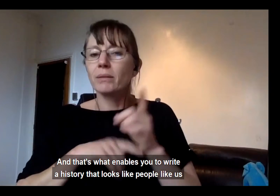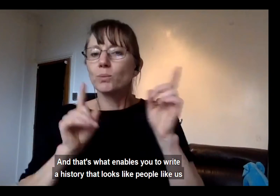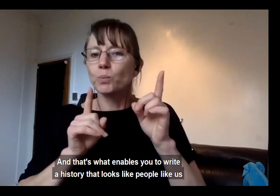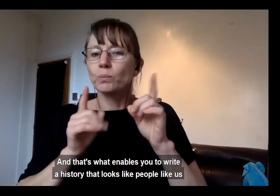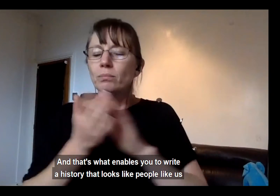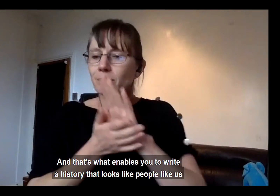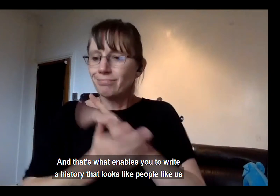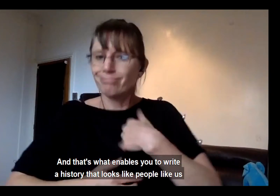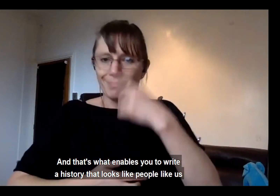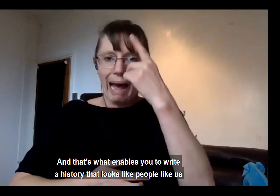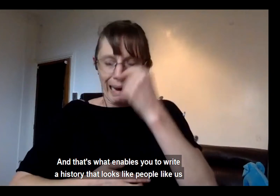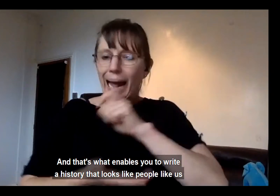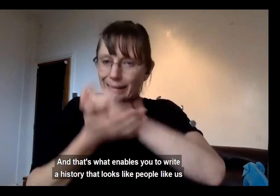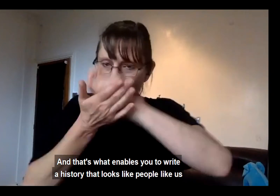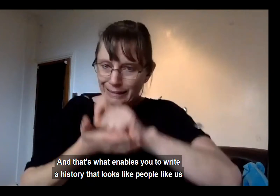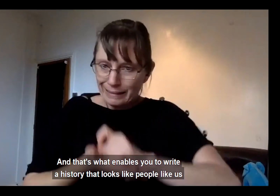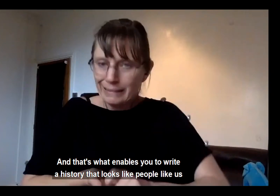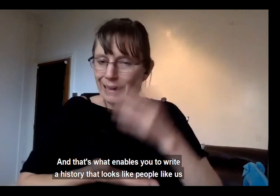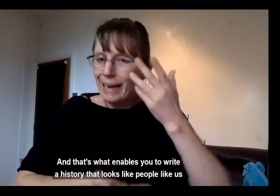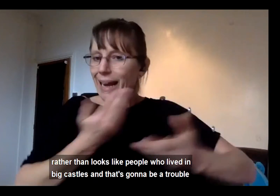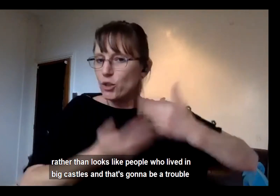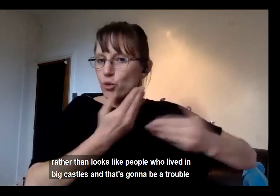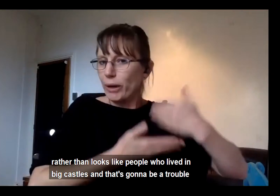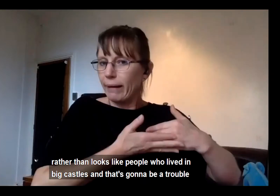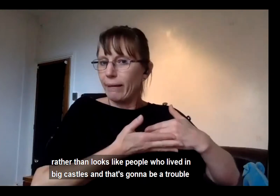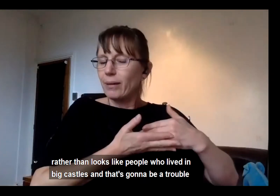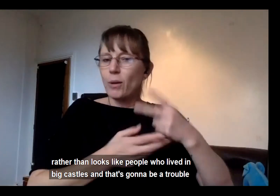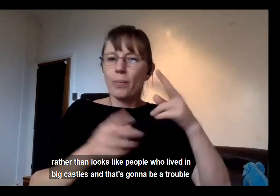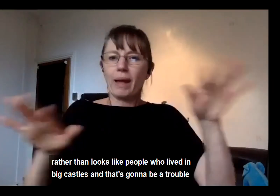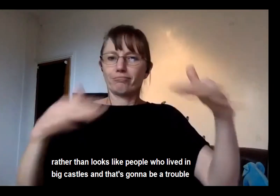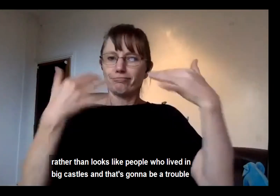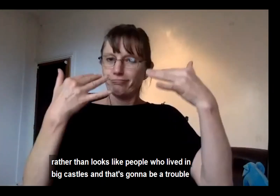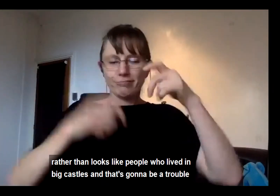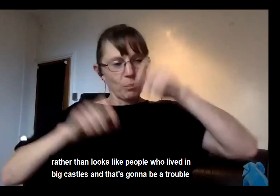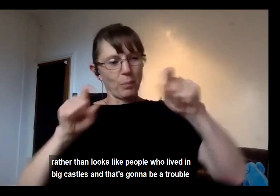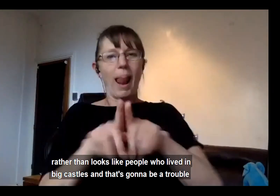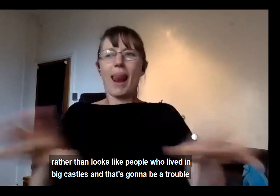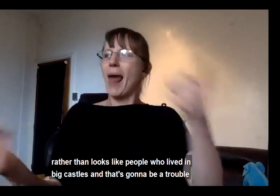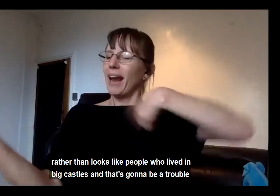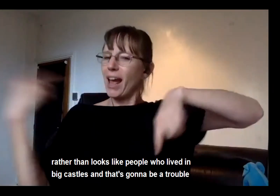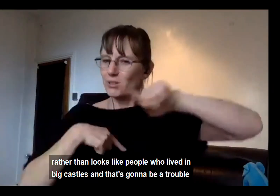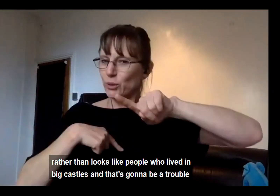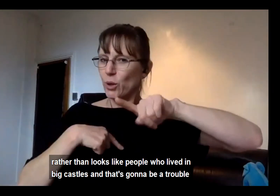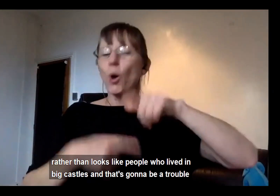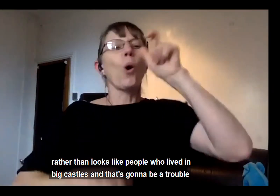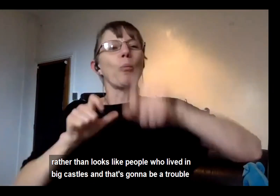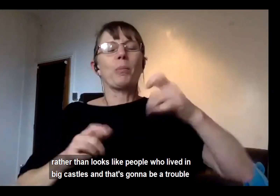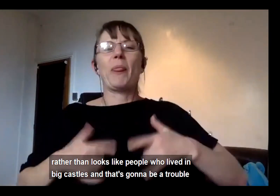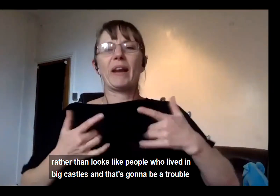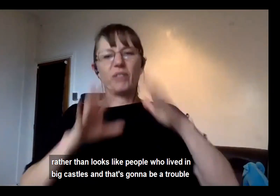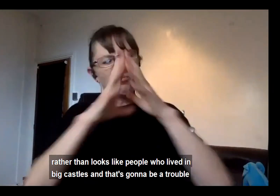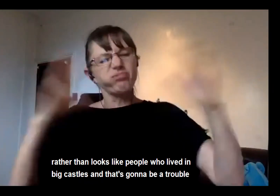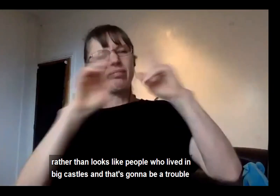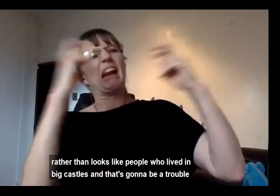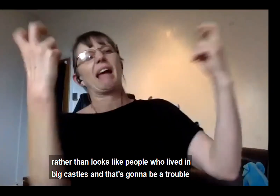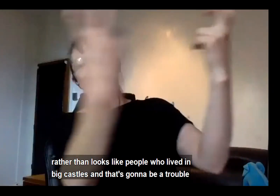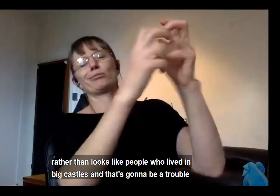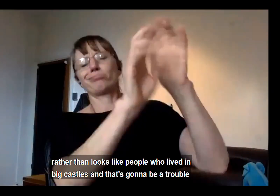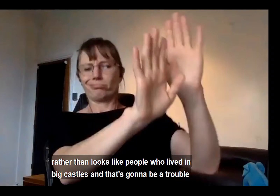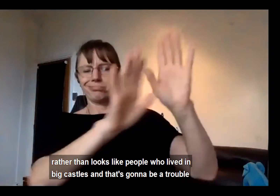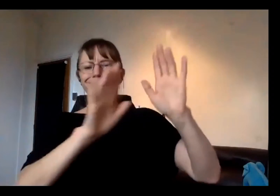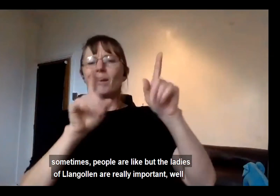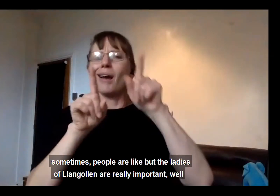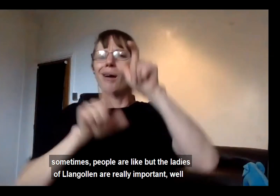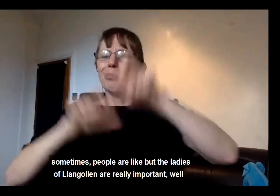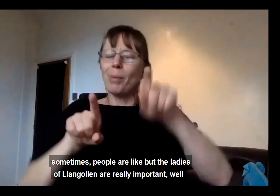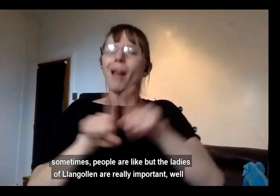you to write a history that looks like people like us, rather than looks like people who lived in big castles. And that's